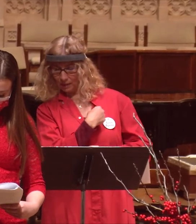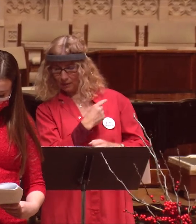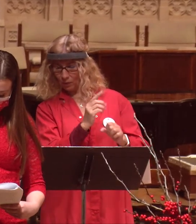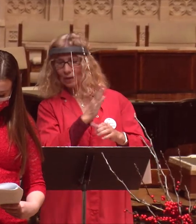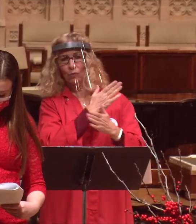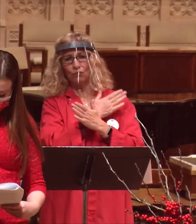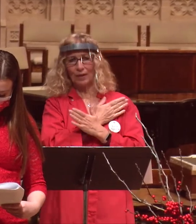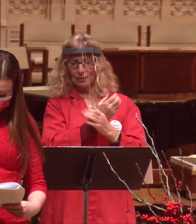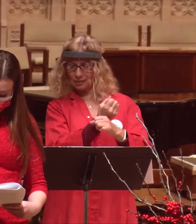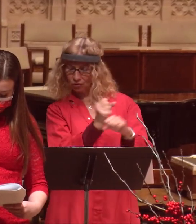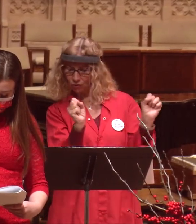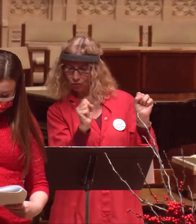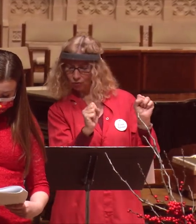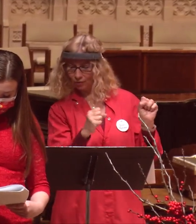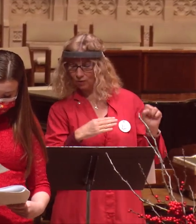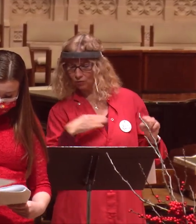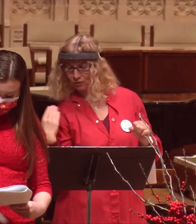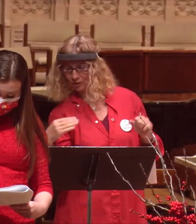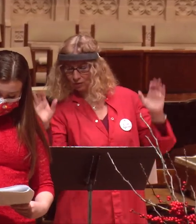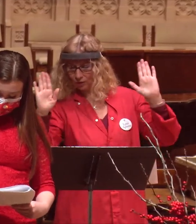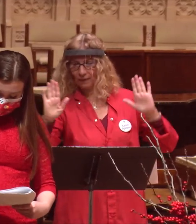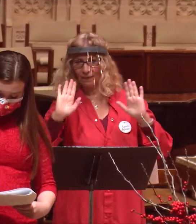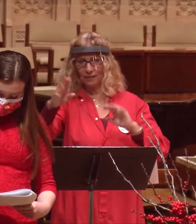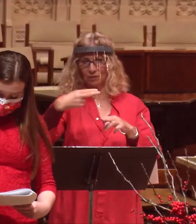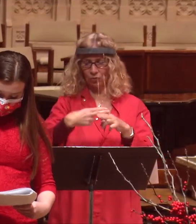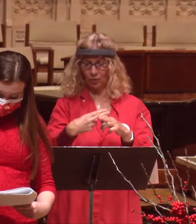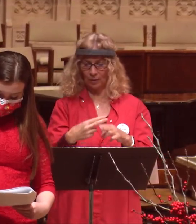great things in your name.